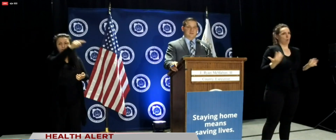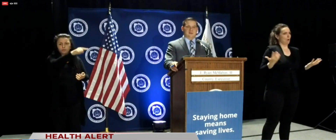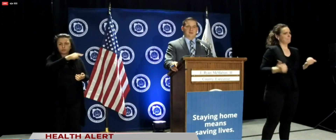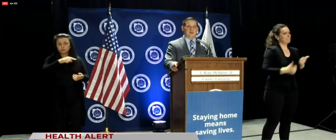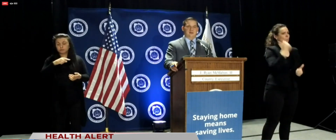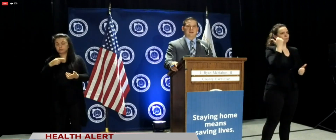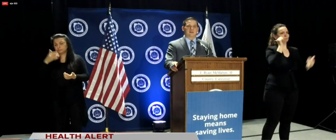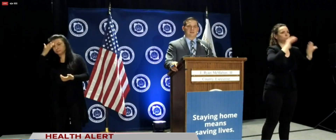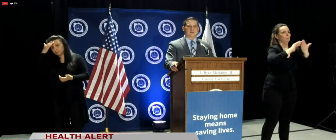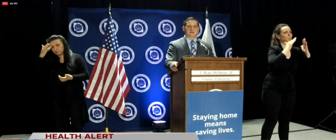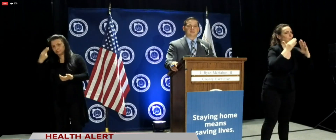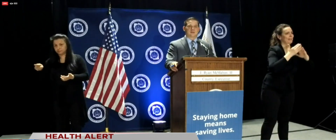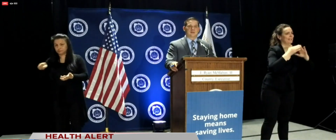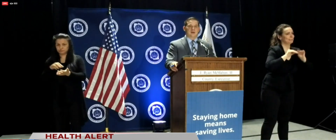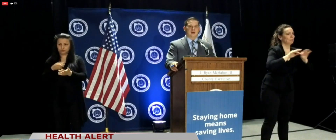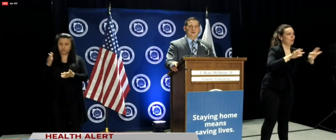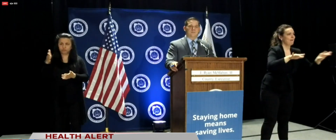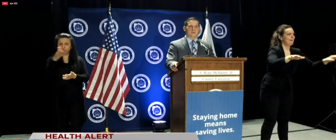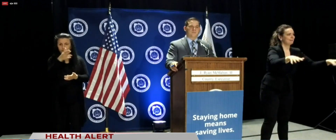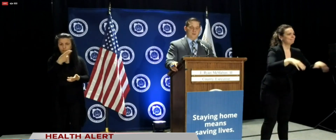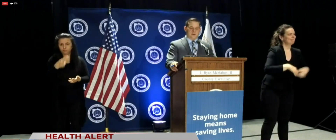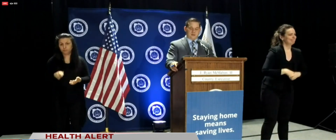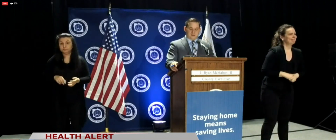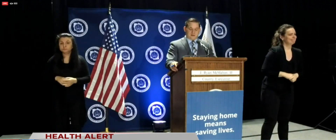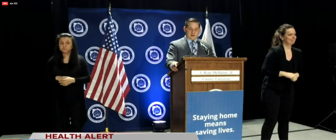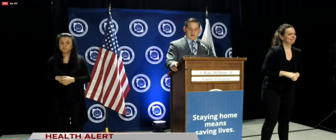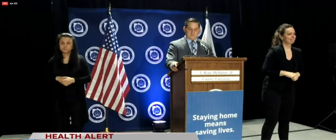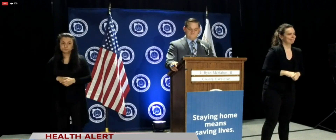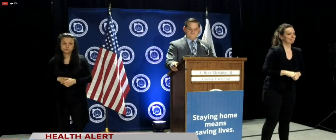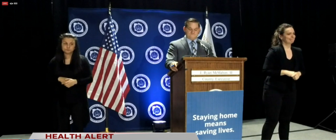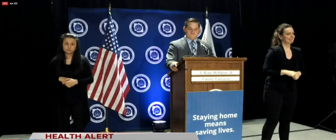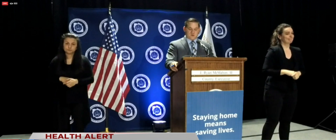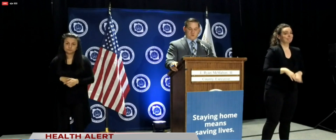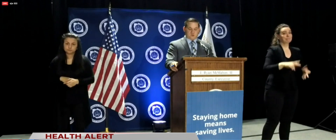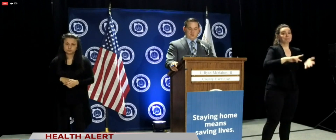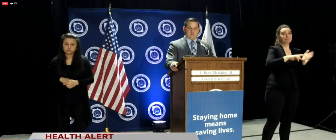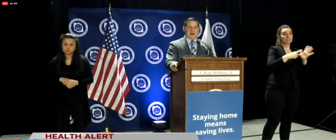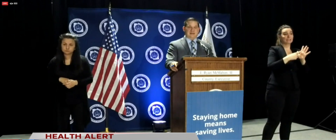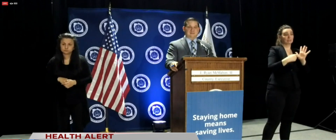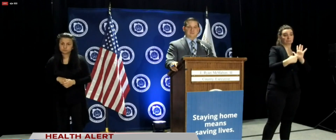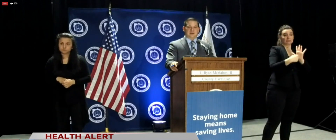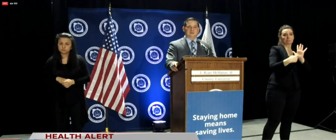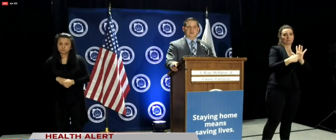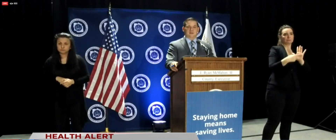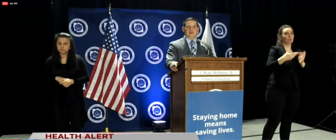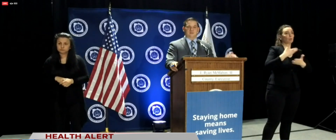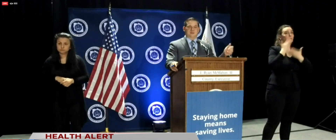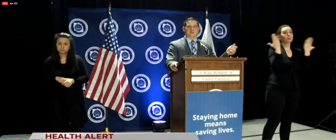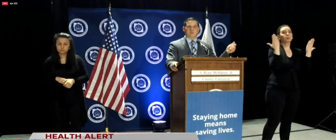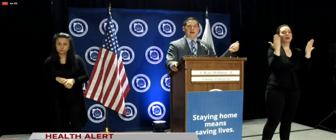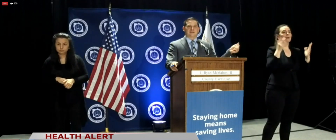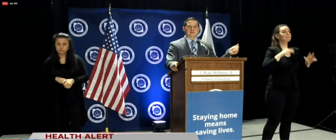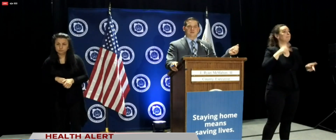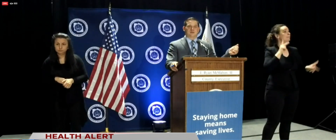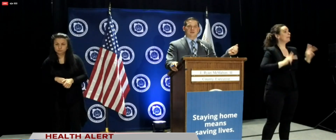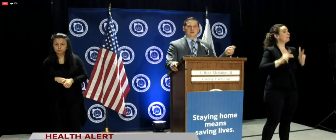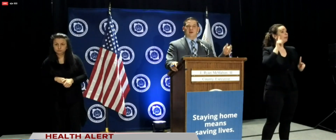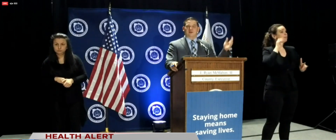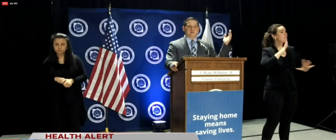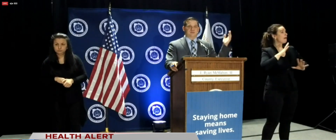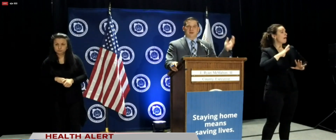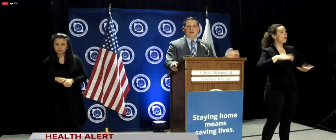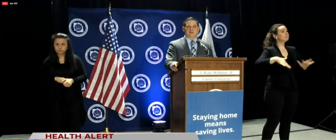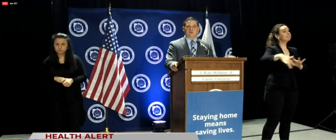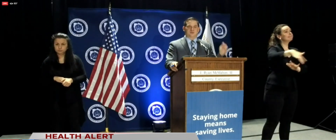cases that exist, but there's certainly positives out there that would test positive that